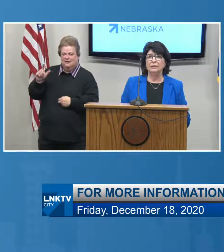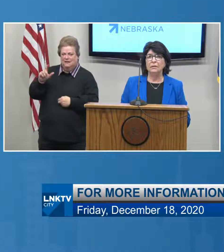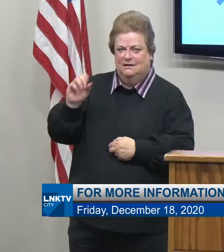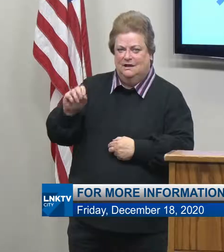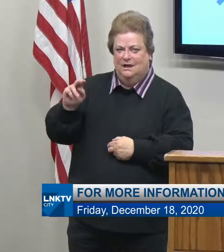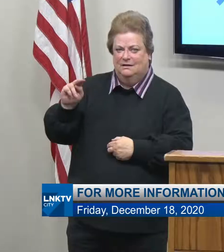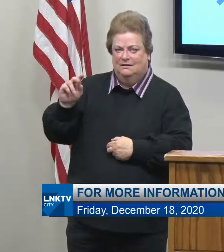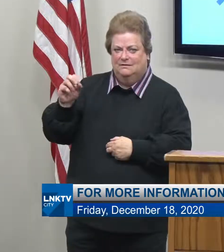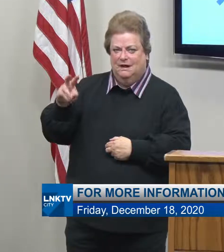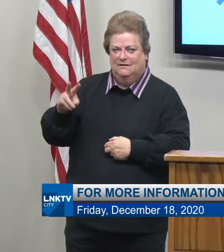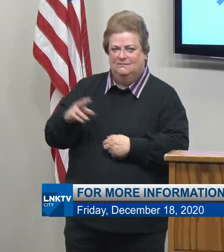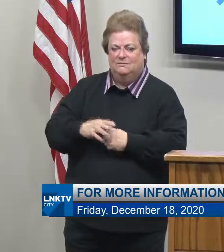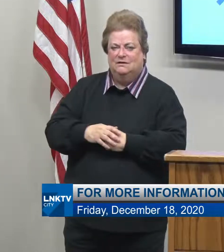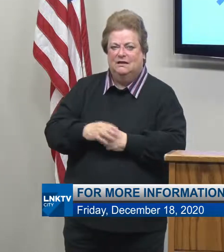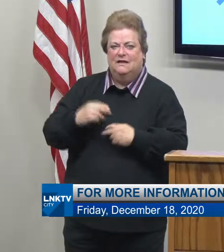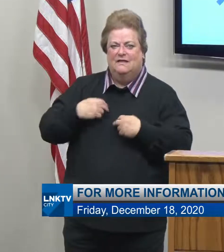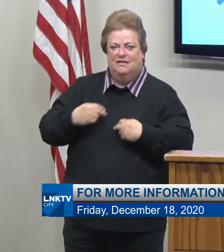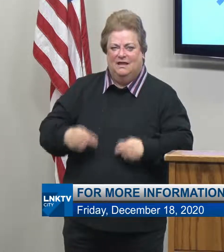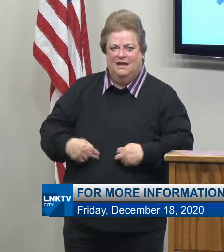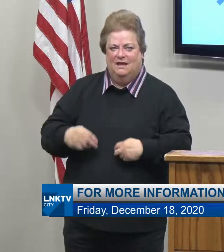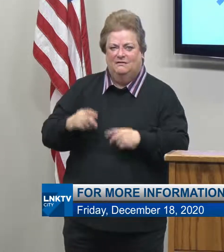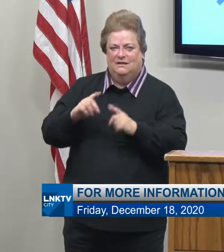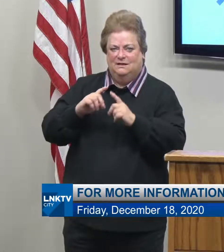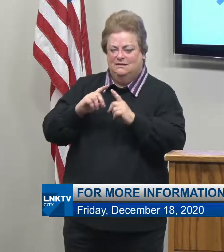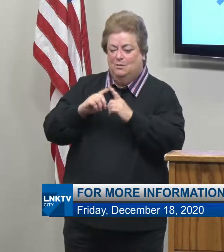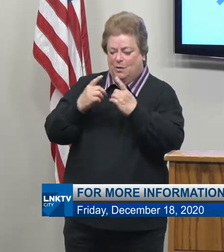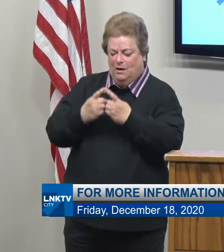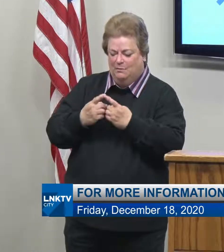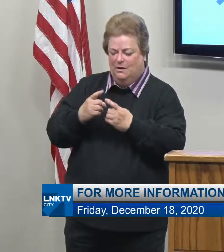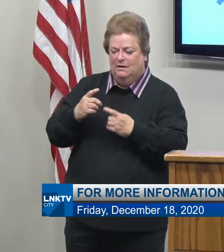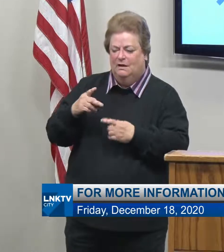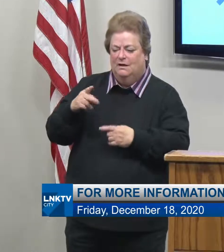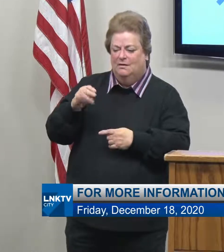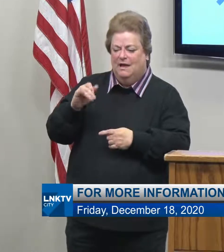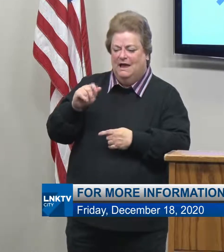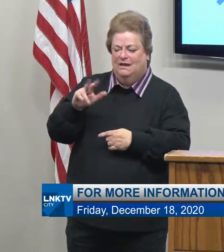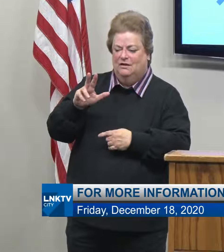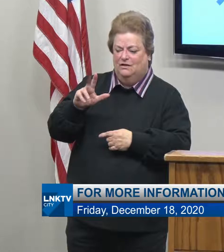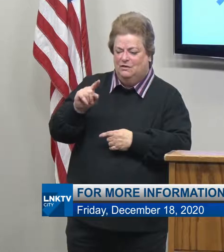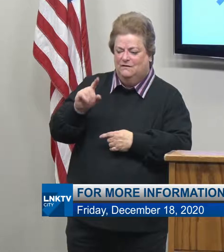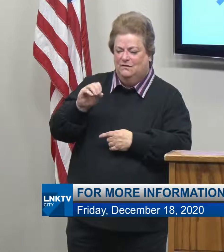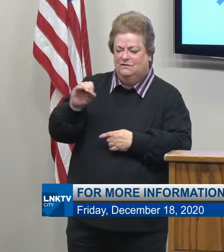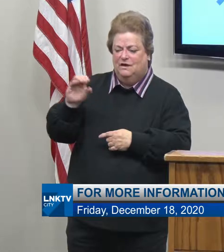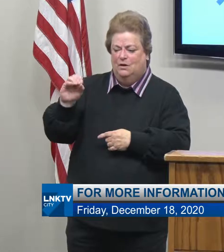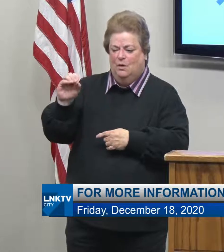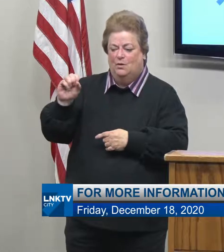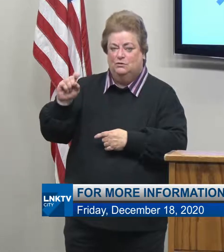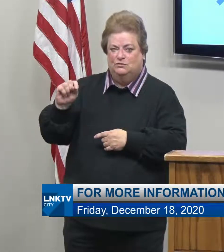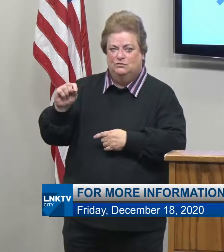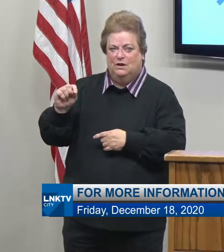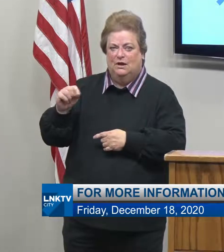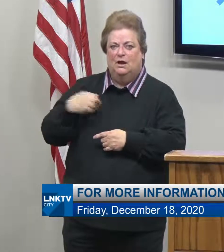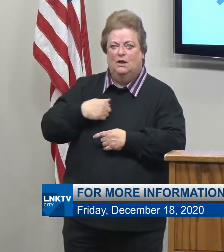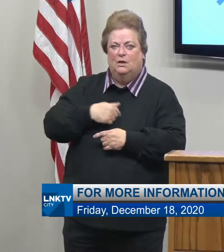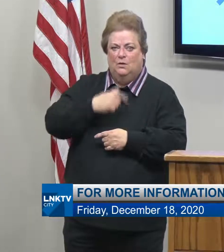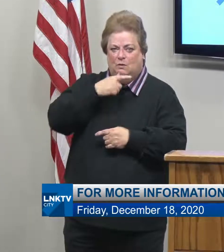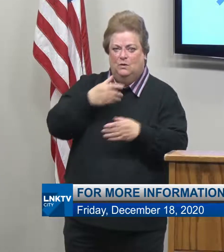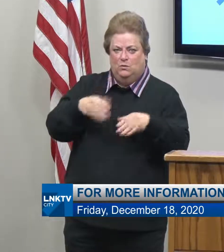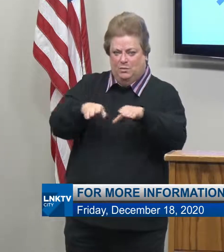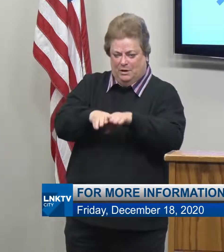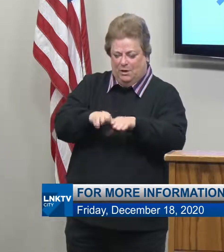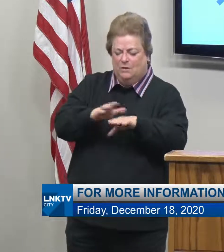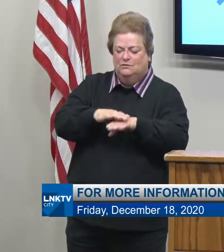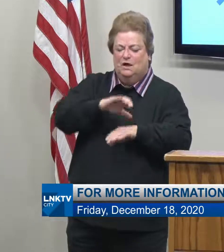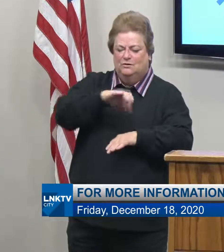health.lincoln.ne.gov. The health department public offices are at 31st and L Streets, and we will be closed on